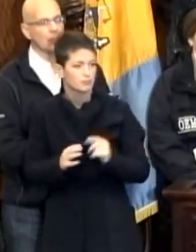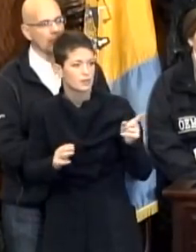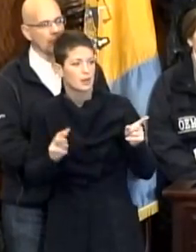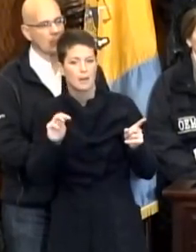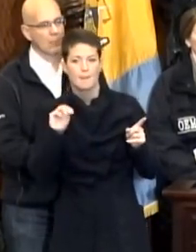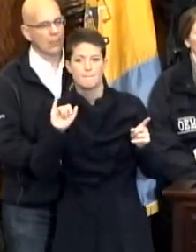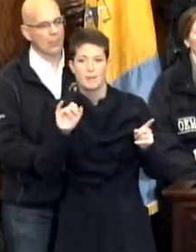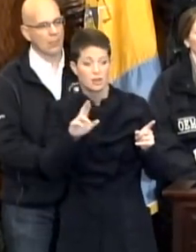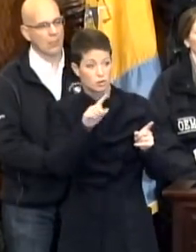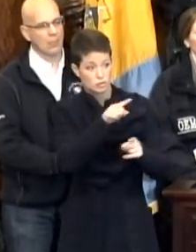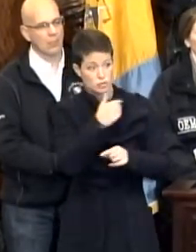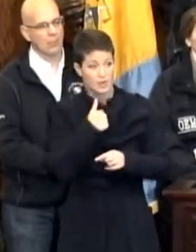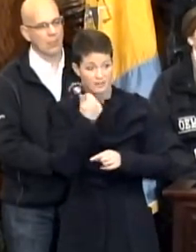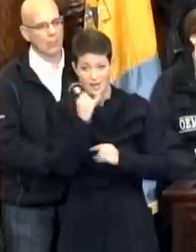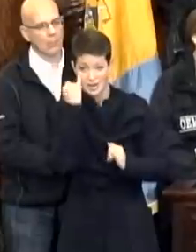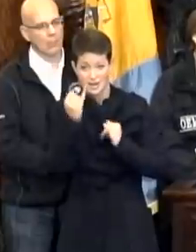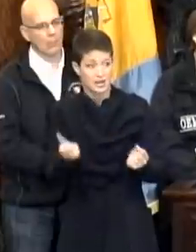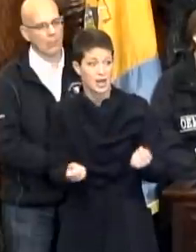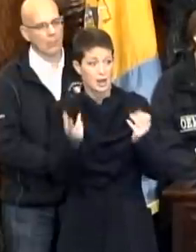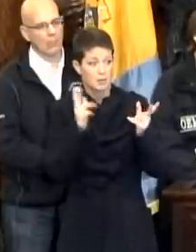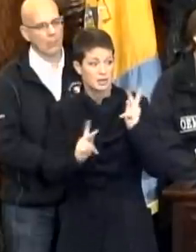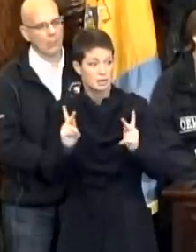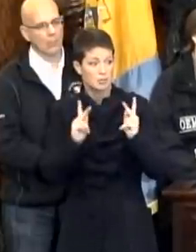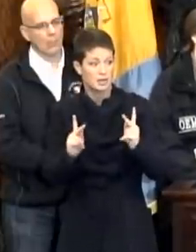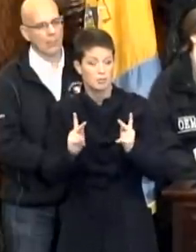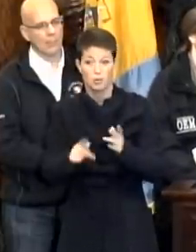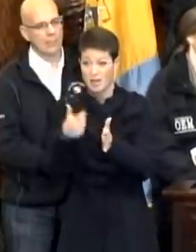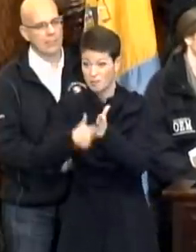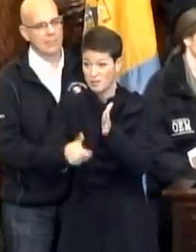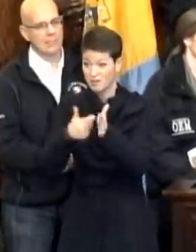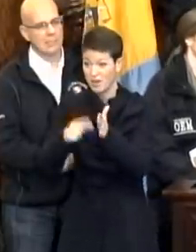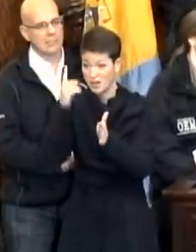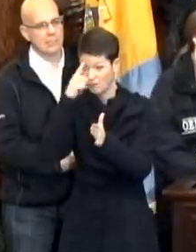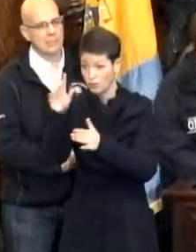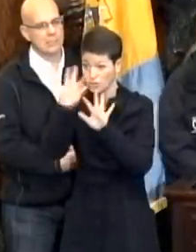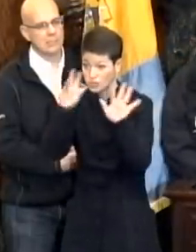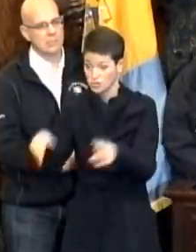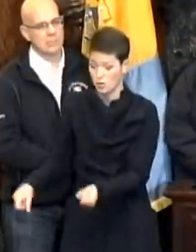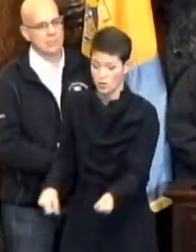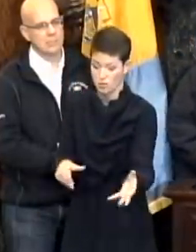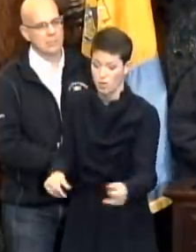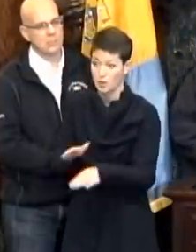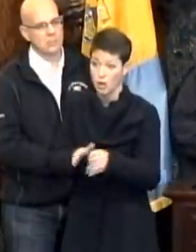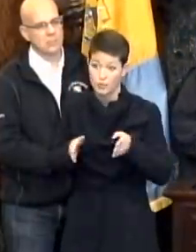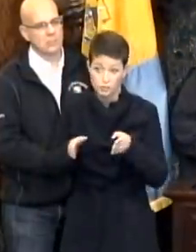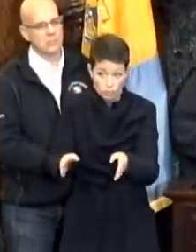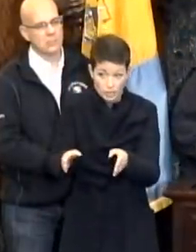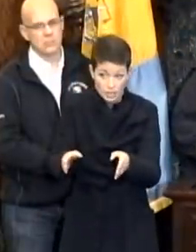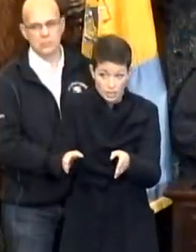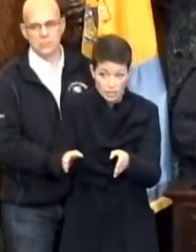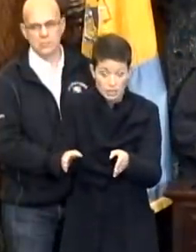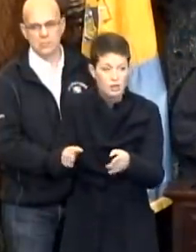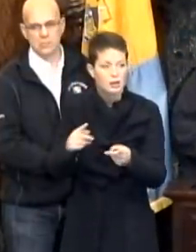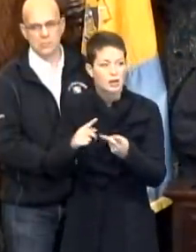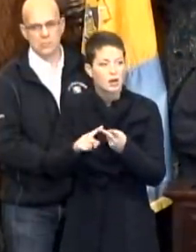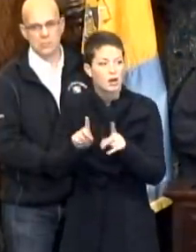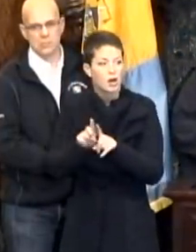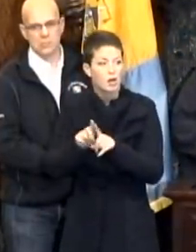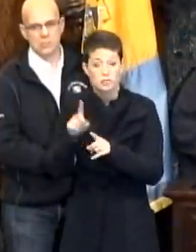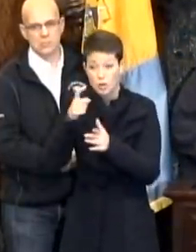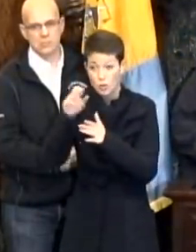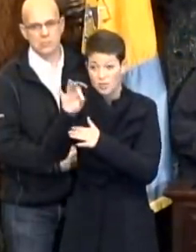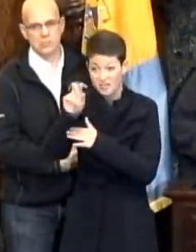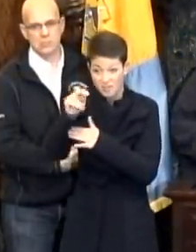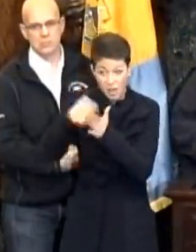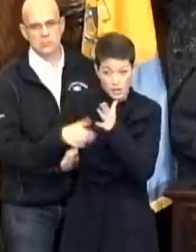Mayor, do you have any idea how many people have been fined for throwing snow into the streets, and do you know what the